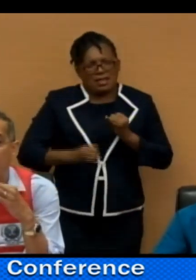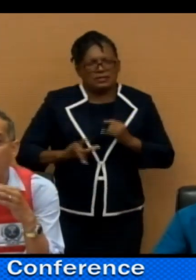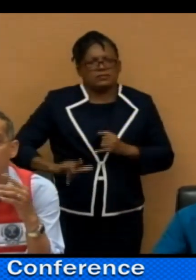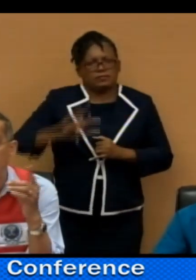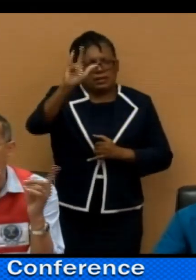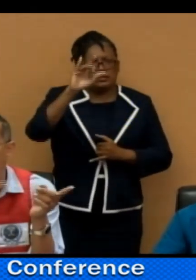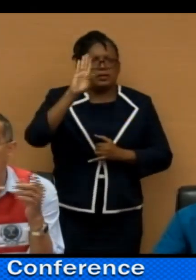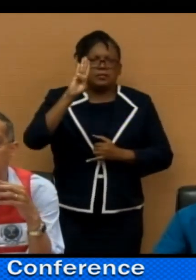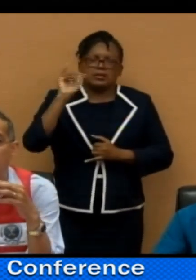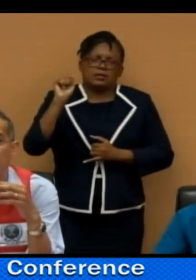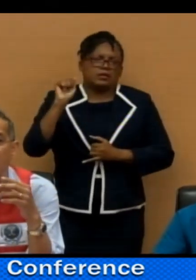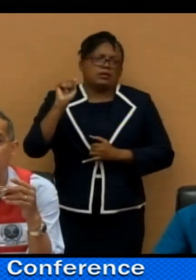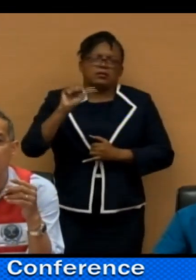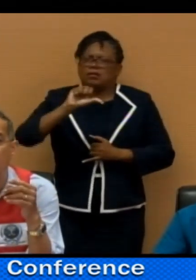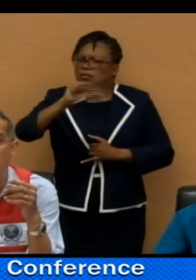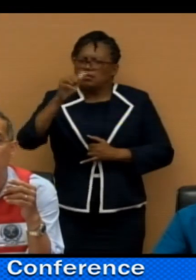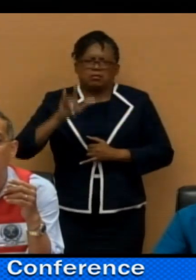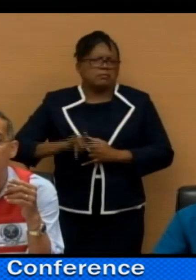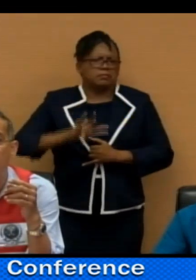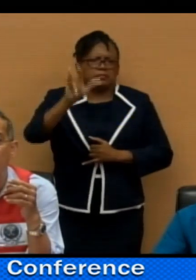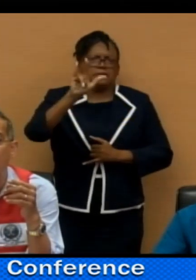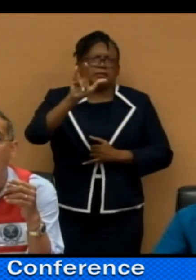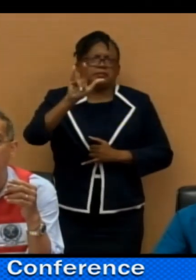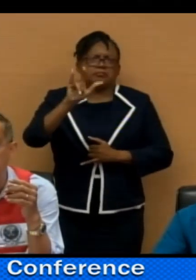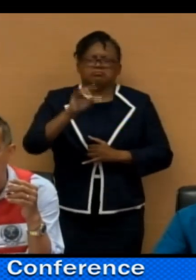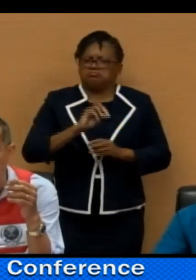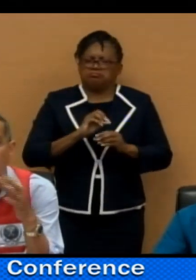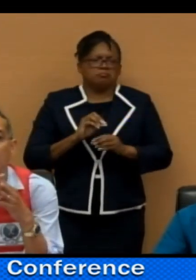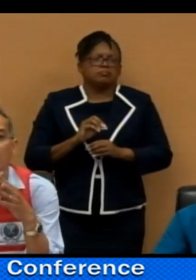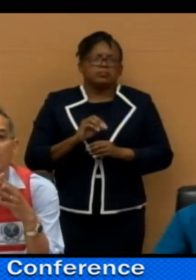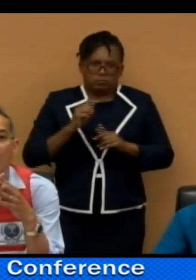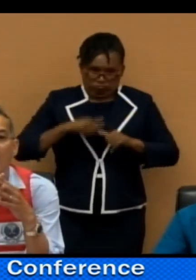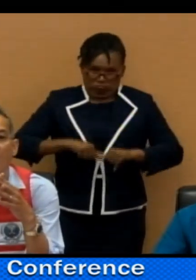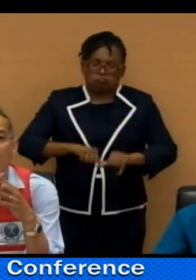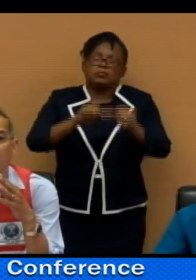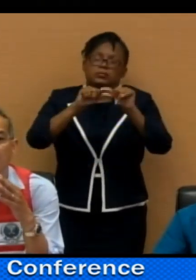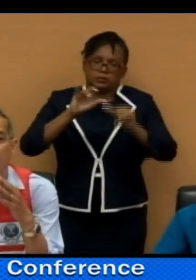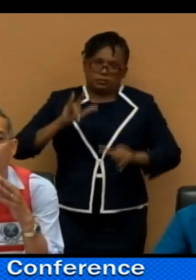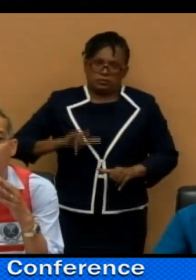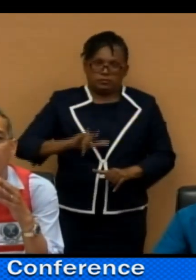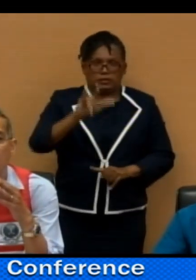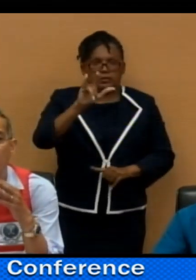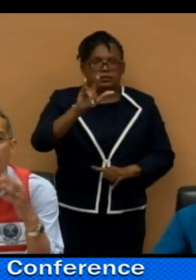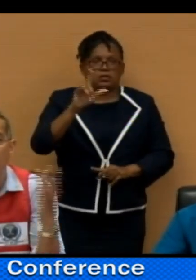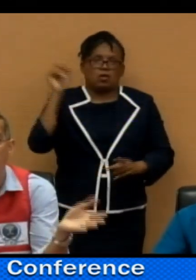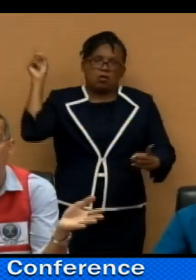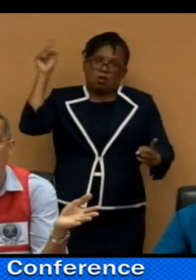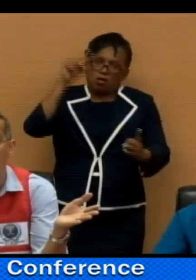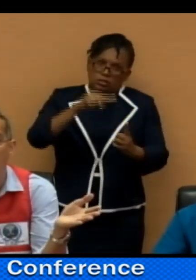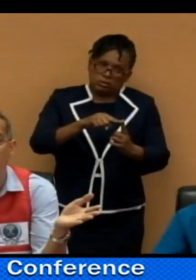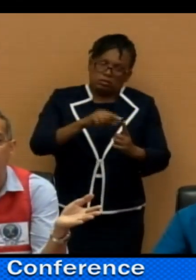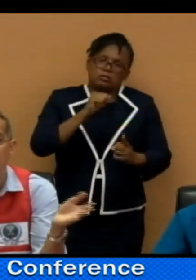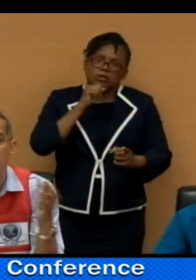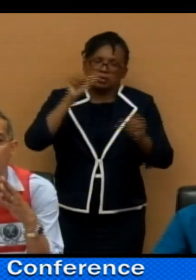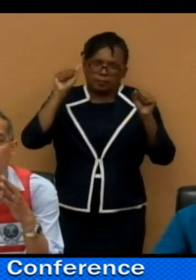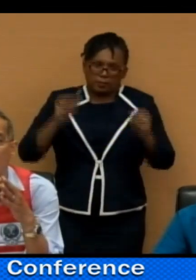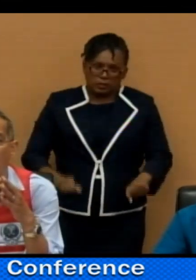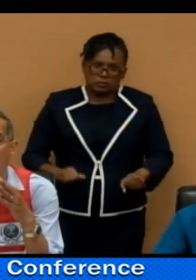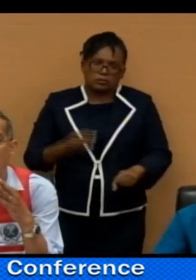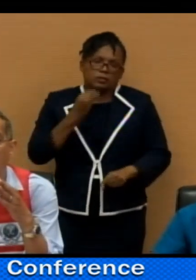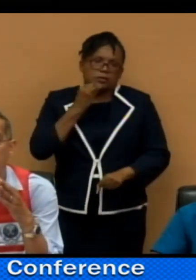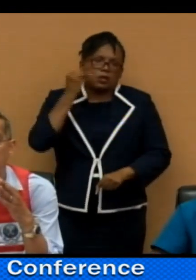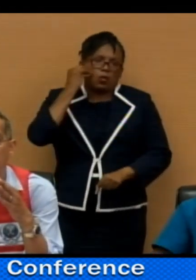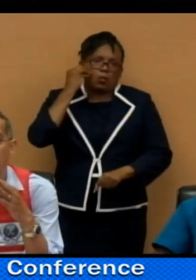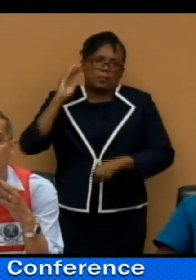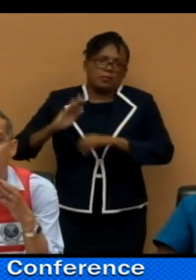other airlines up until then had said they would keep flying until it was either not possible from their home ports or